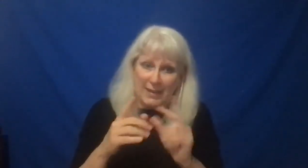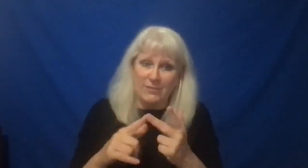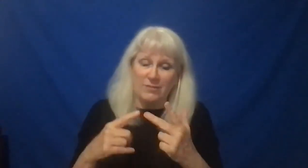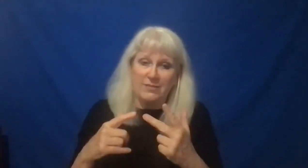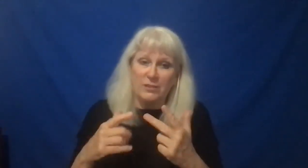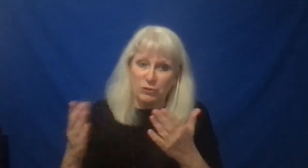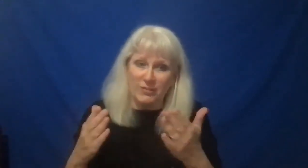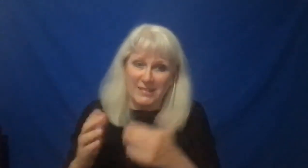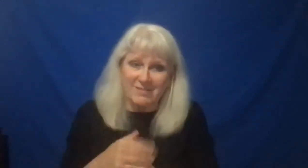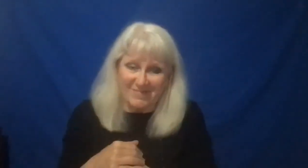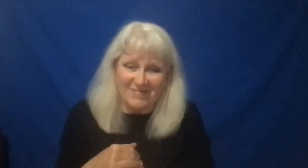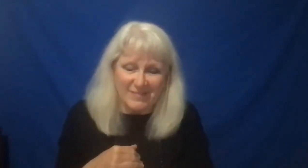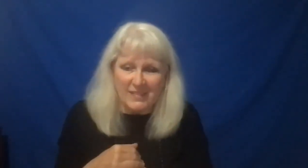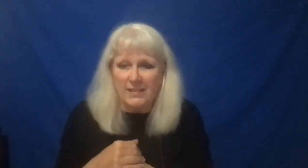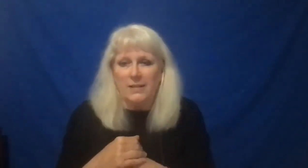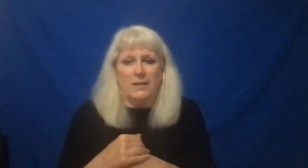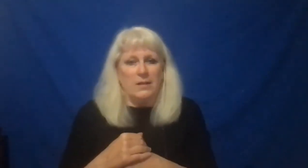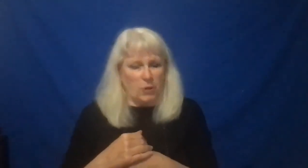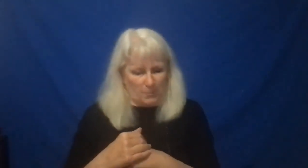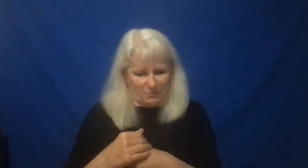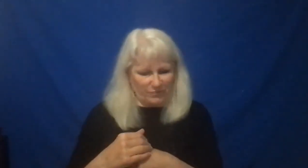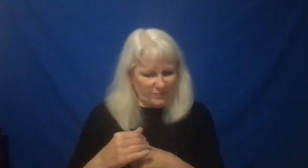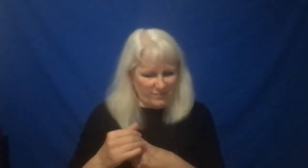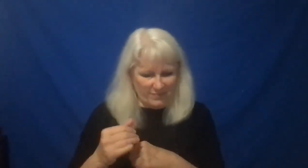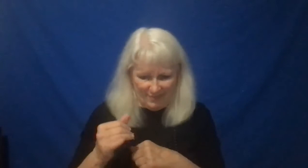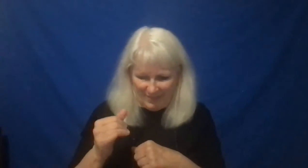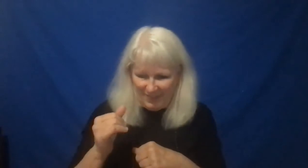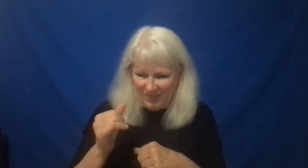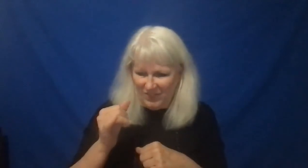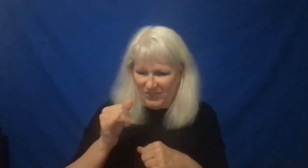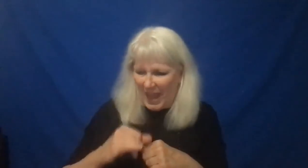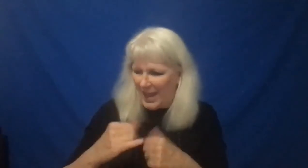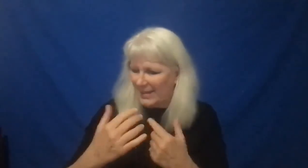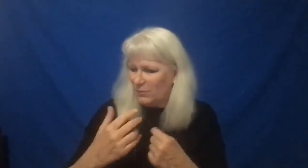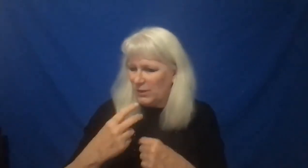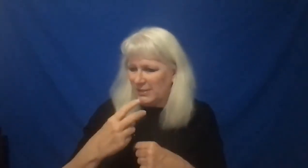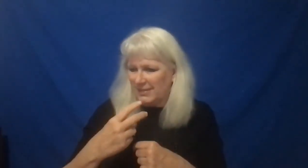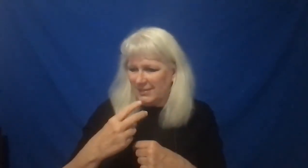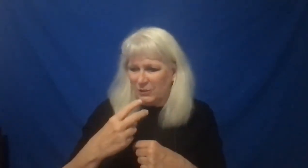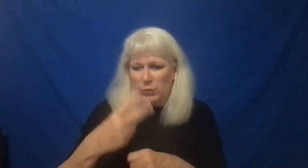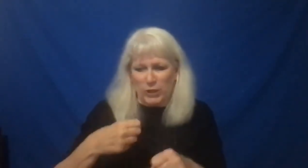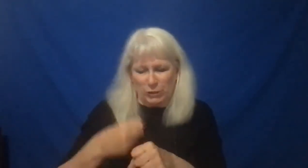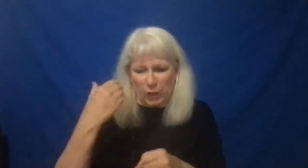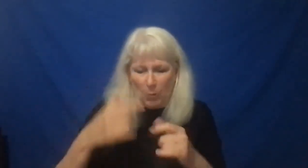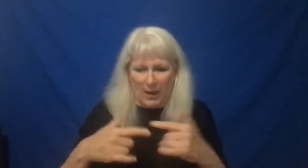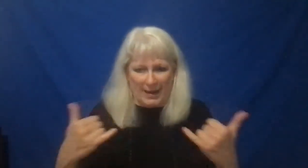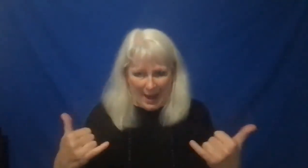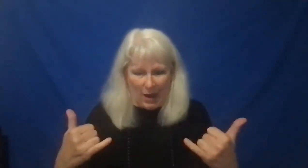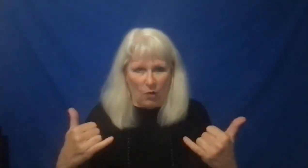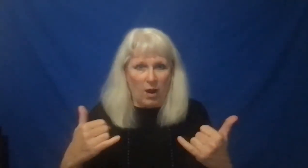experiencing the beauty of the fellowship, 2 years later, I now know more than I did 2 years ago and